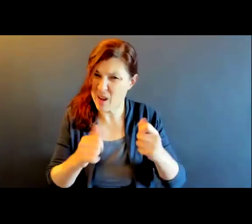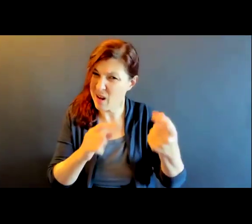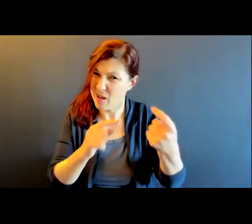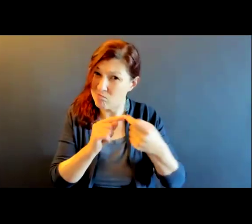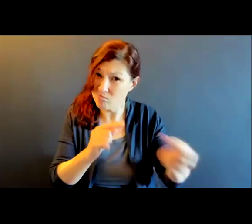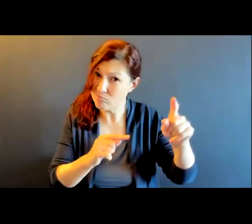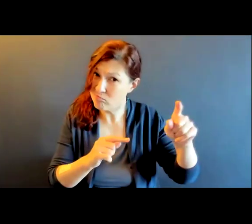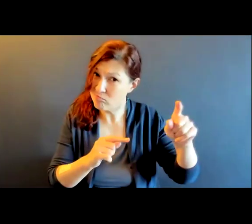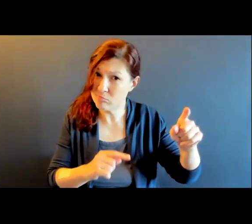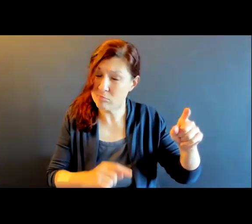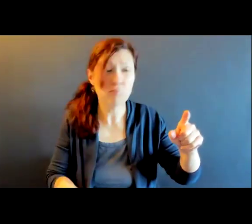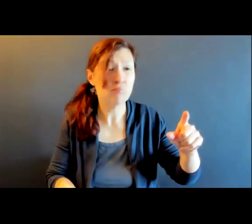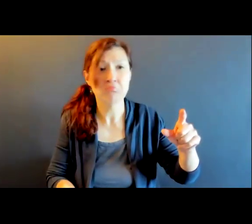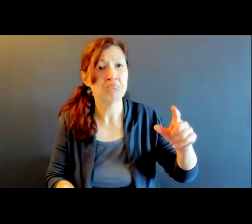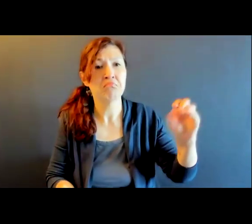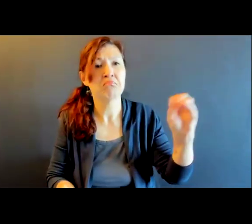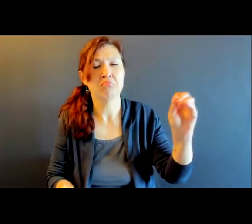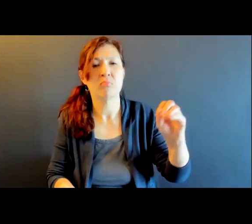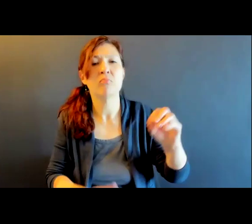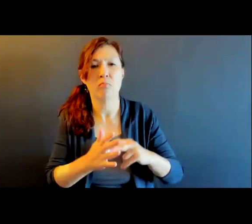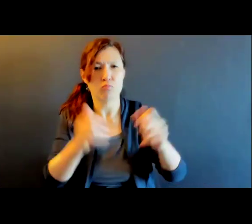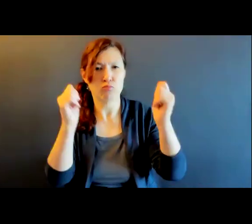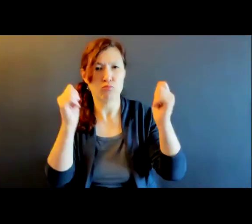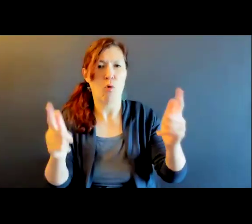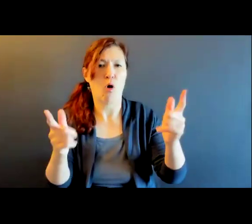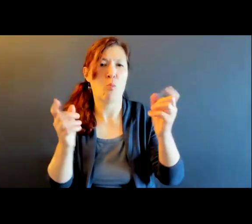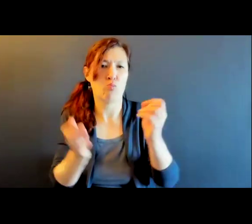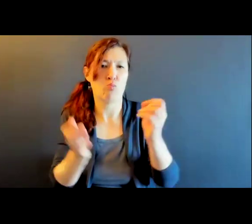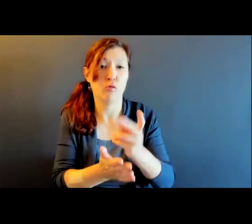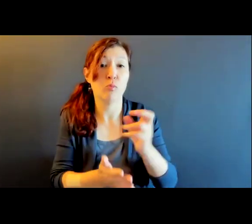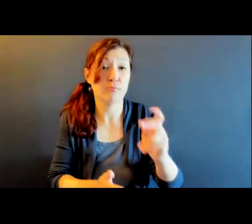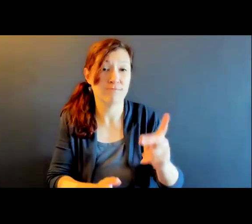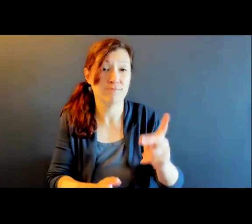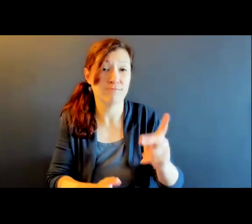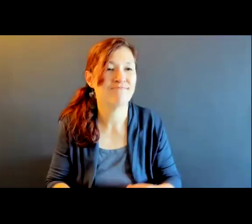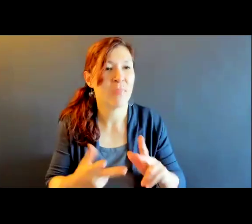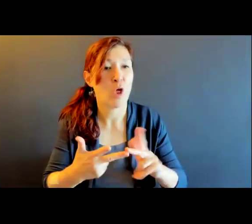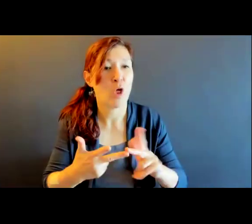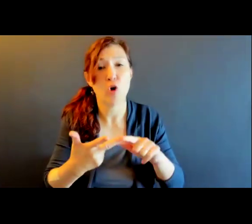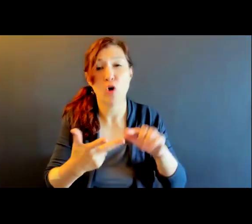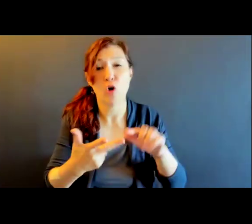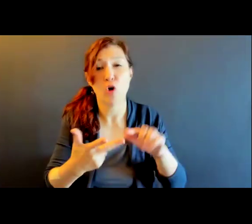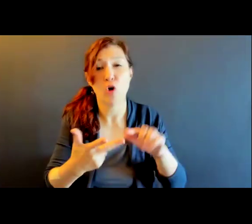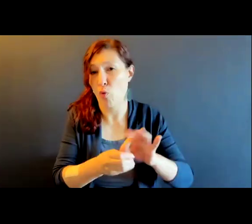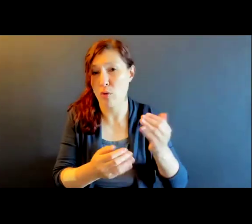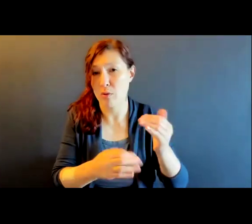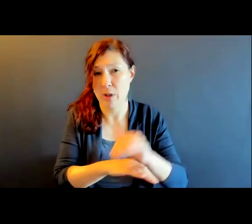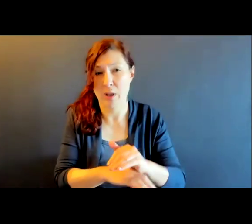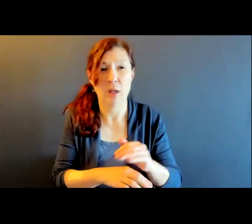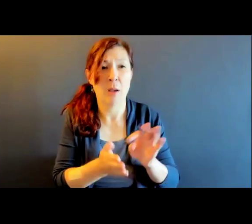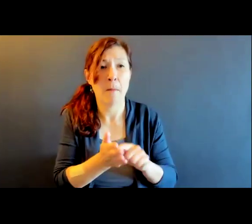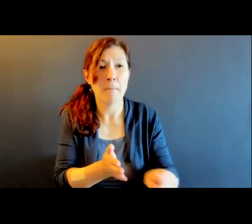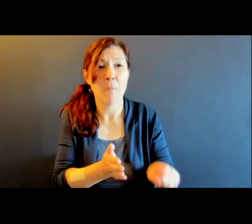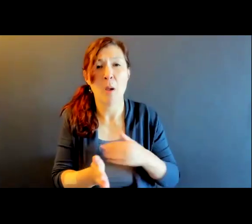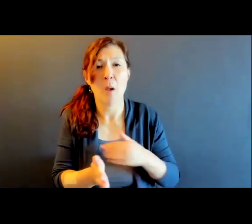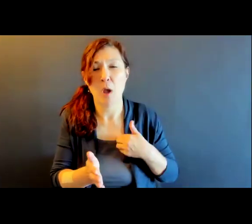consent? Hearing none, the in-kind donations are approved. Our third action item this evening is the payment of membership